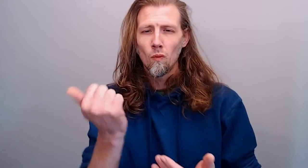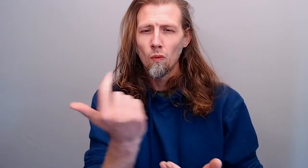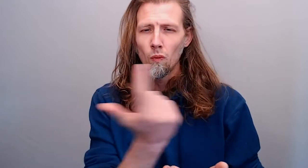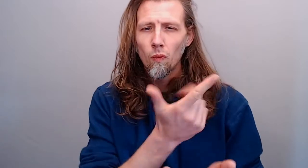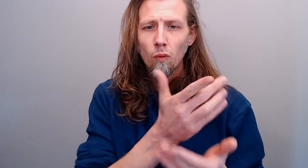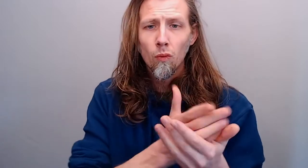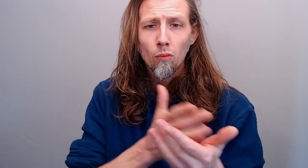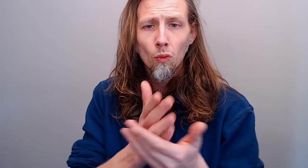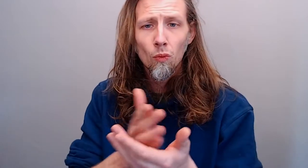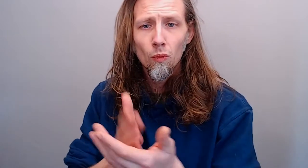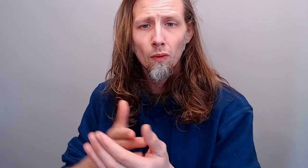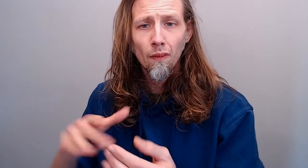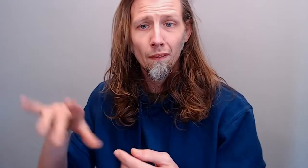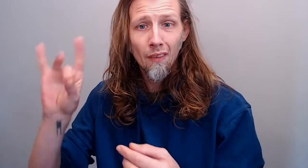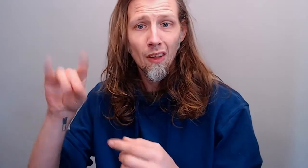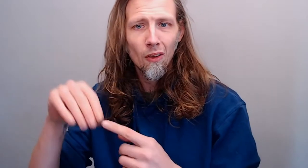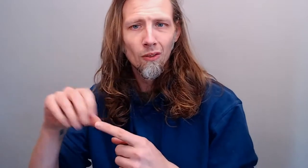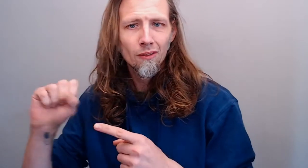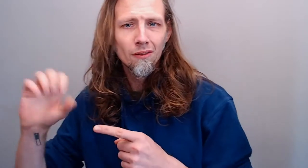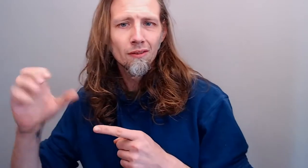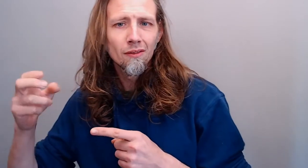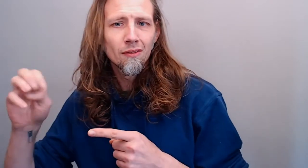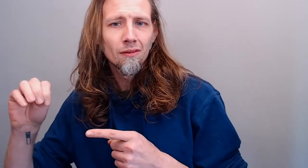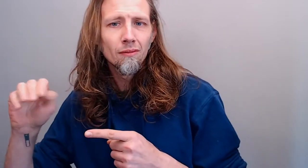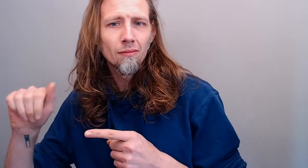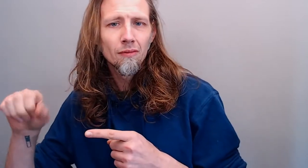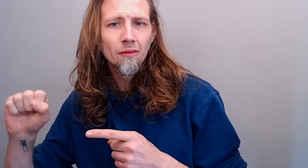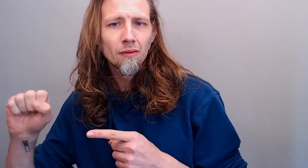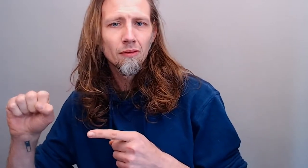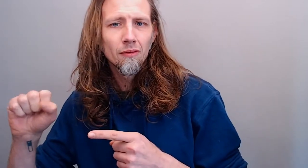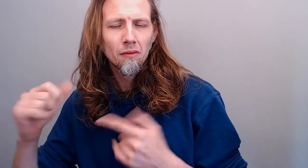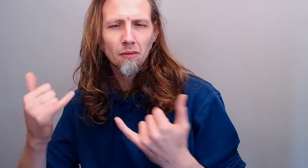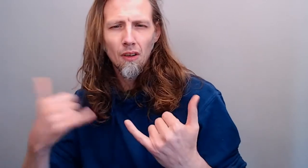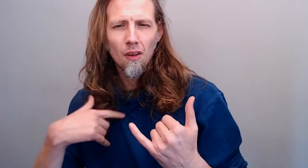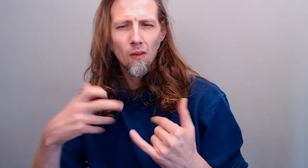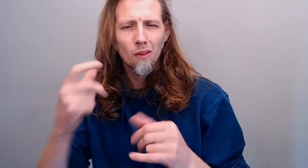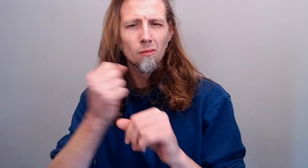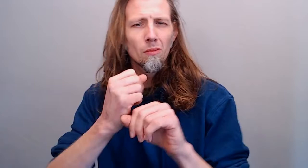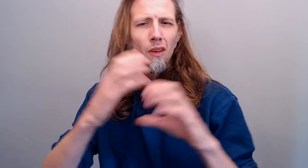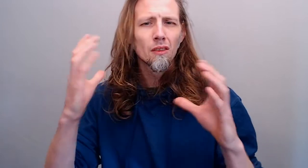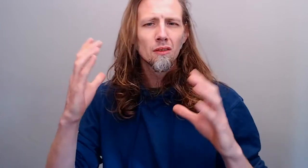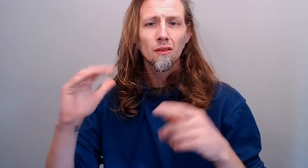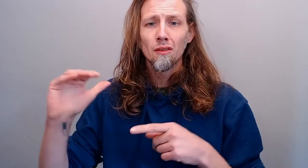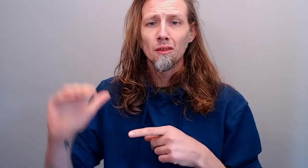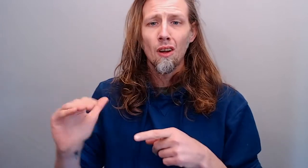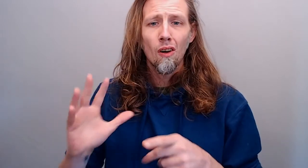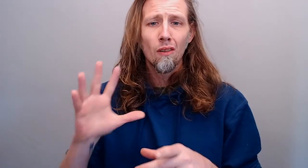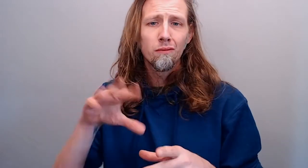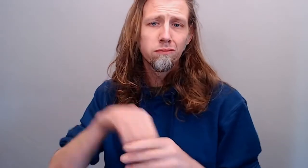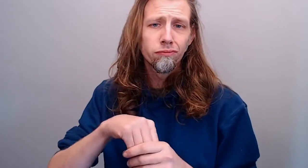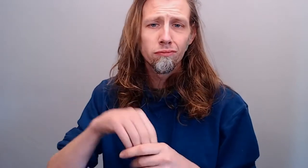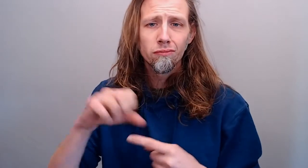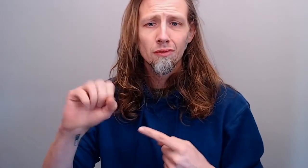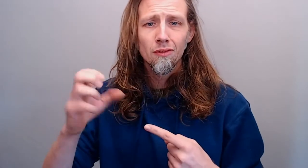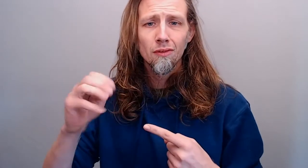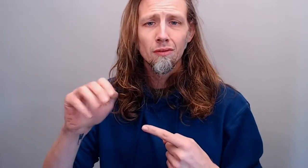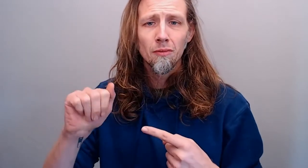the necessary components found in schemas. A child engaged in schematic play can utilize all of